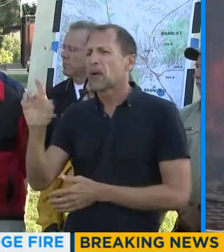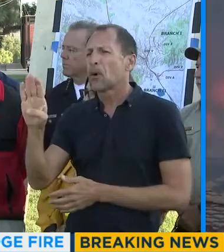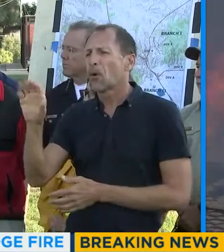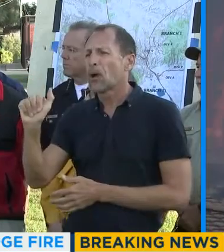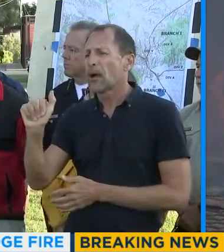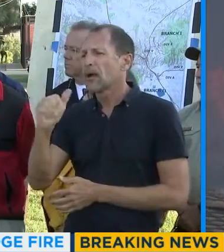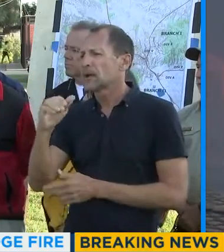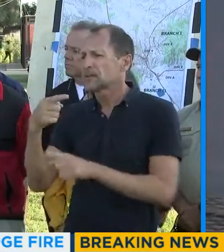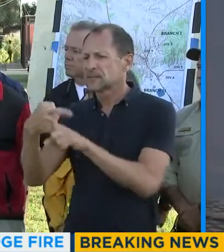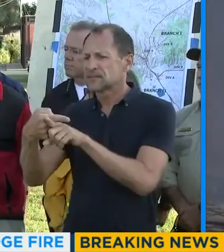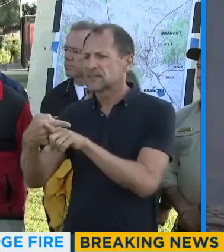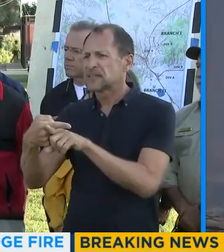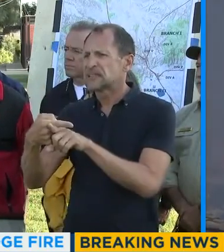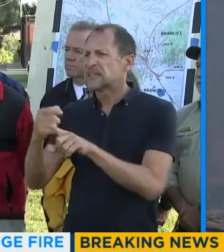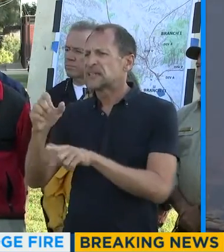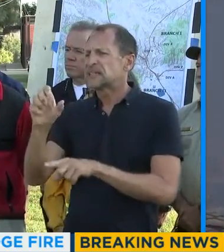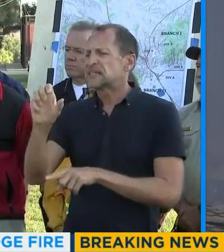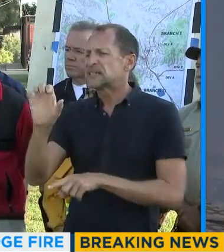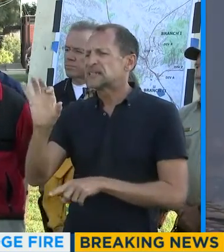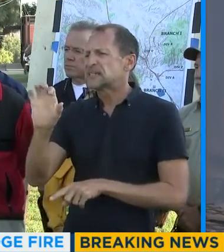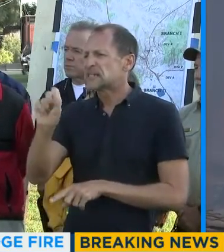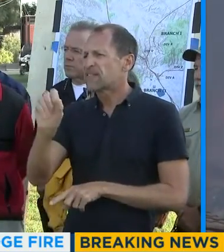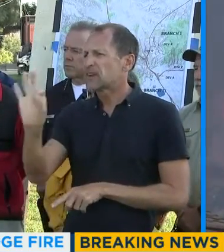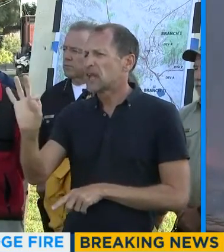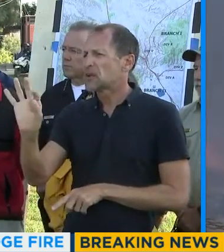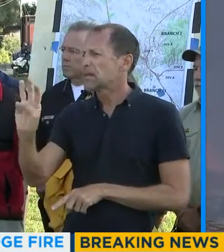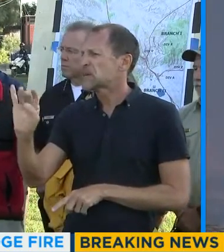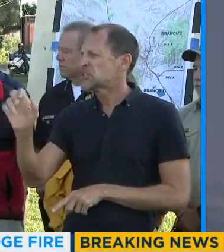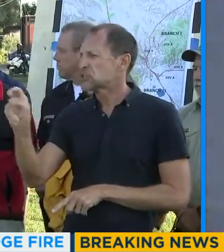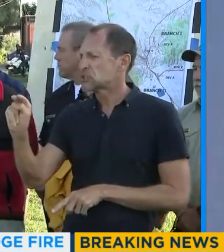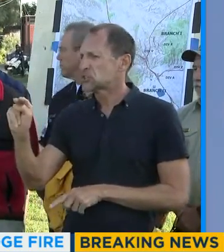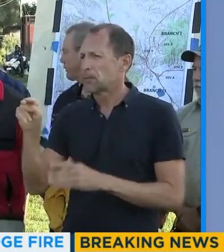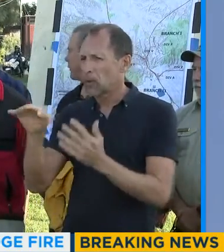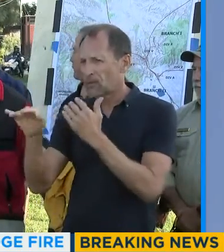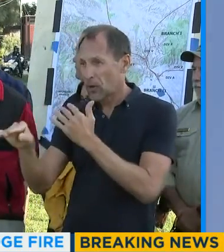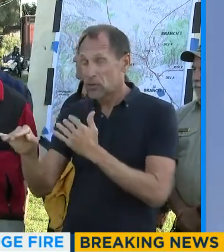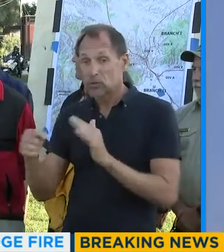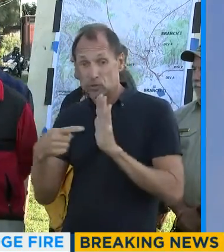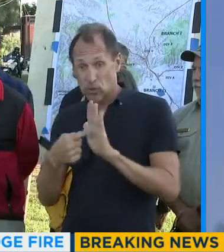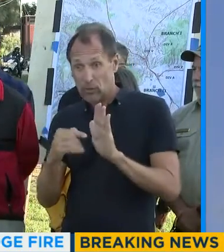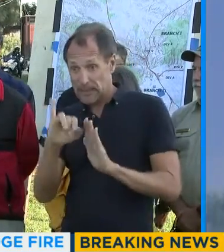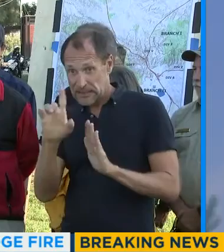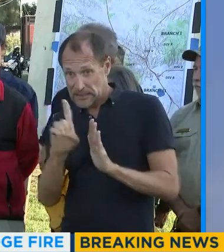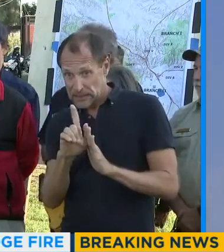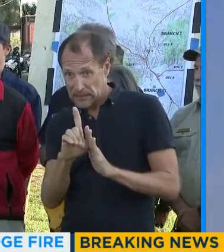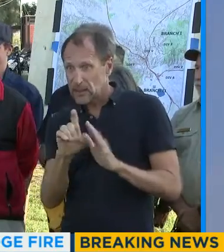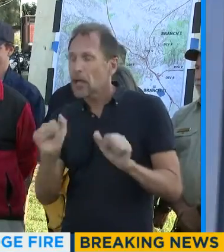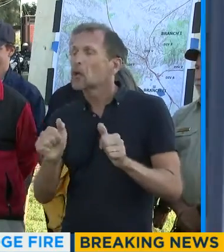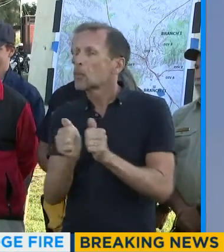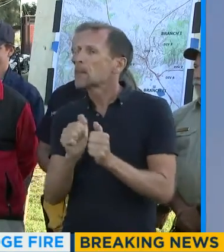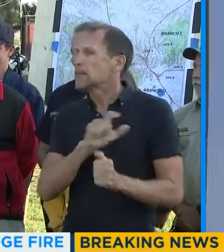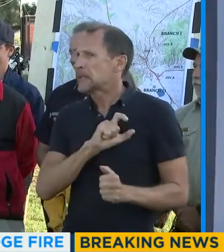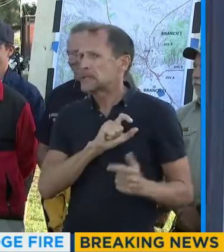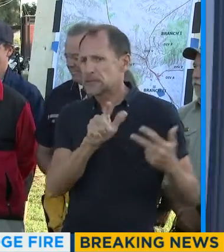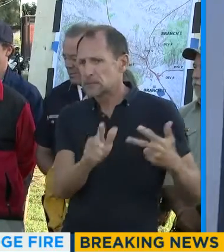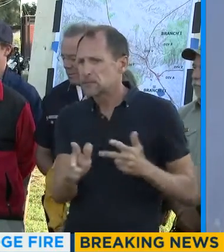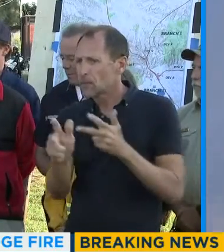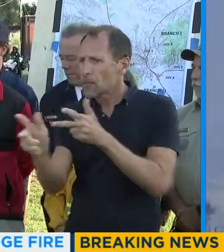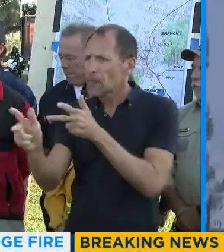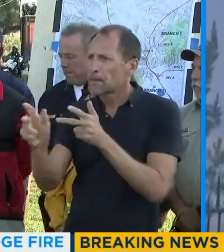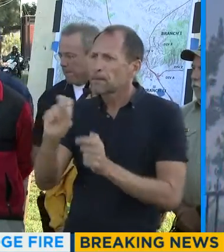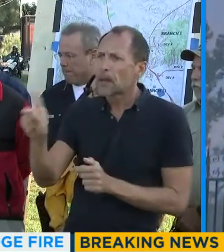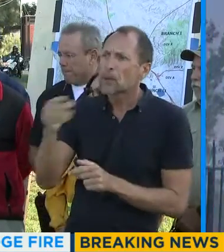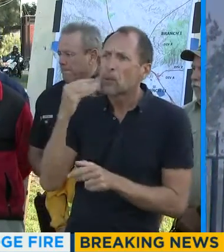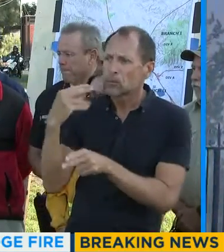Balboa and San Fernando, Michigan. And so if you bring your ID, you will receive a police escort to make a brief stop into